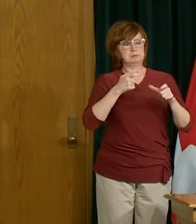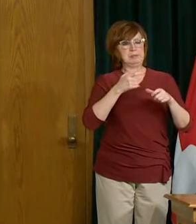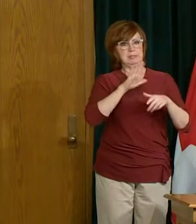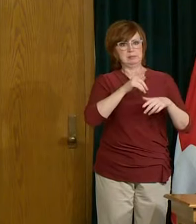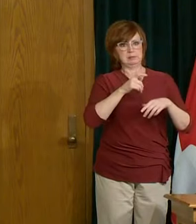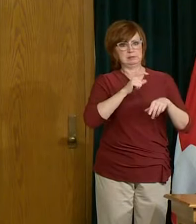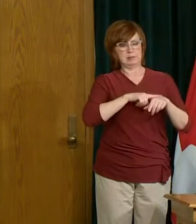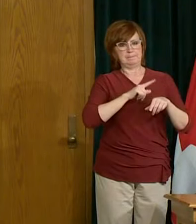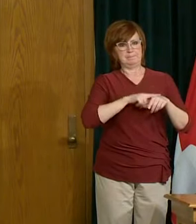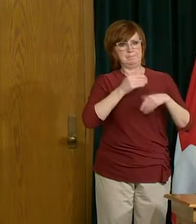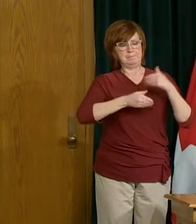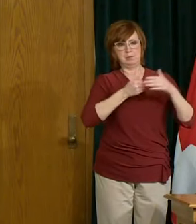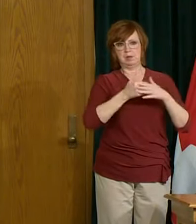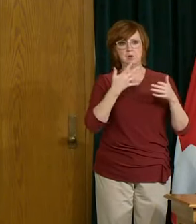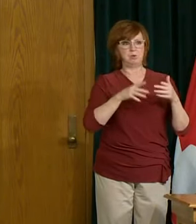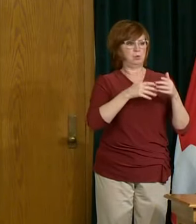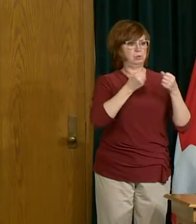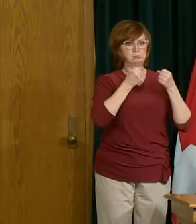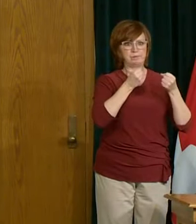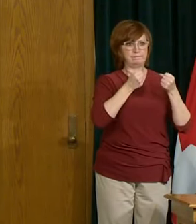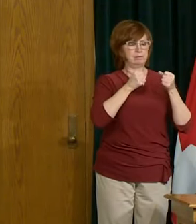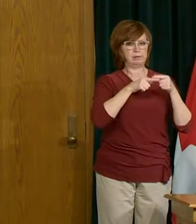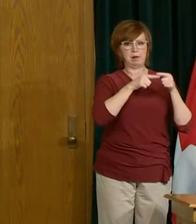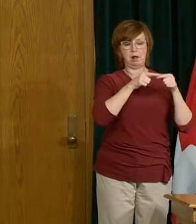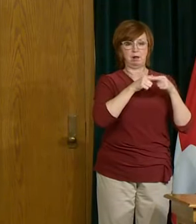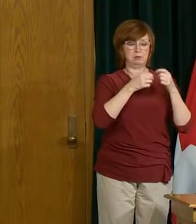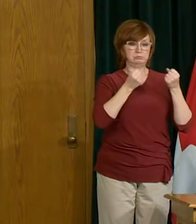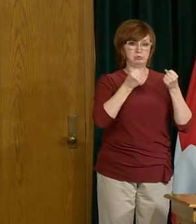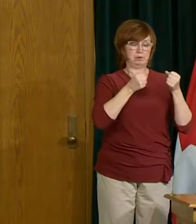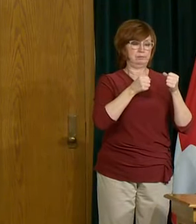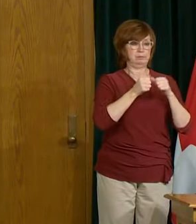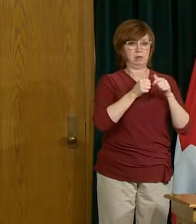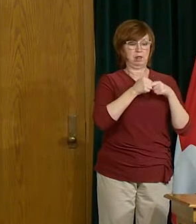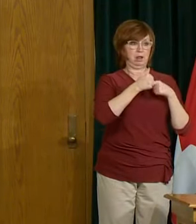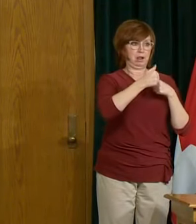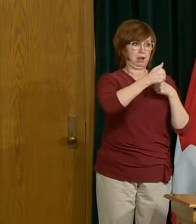ground transport delays associated with getting results back in the community.